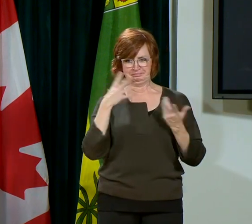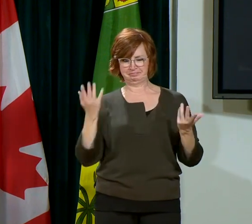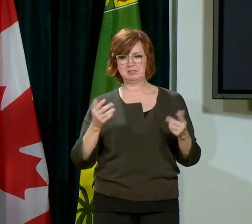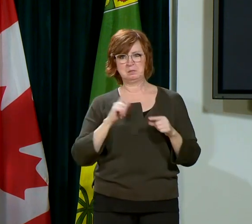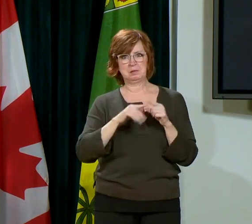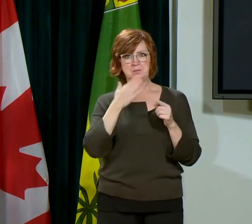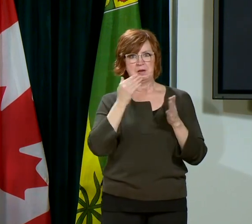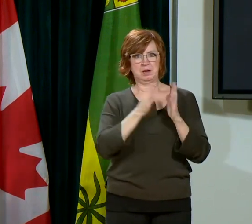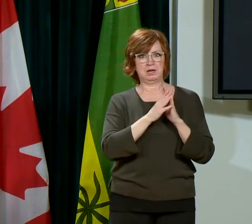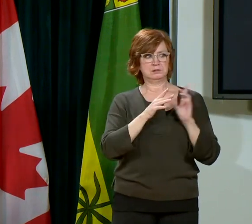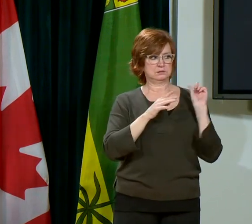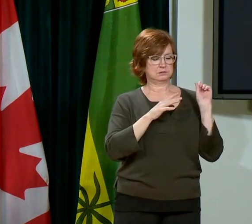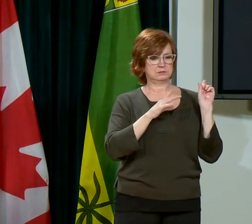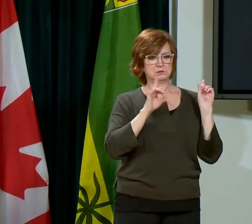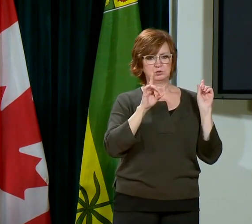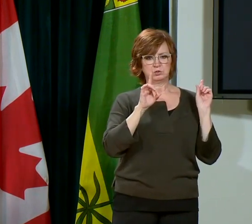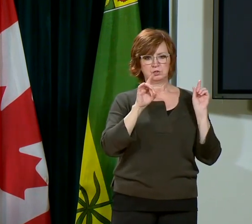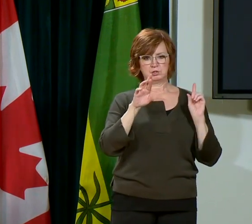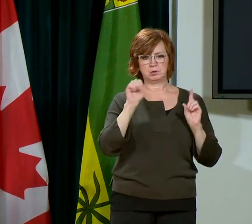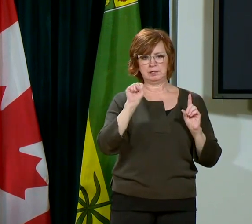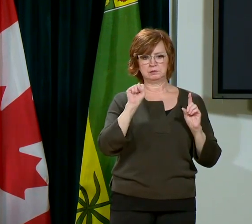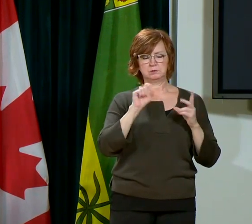or Dr. Krasnowski.